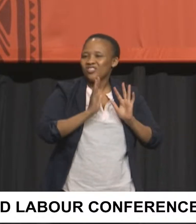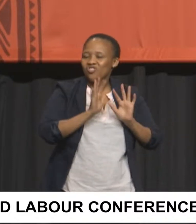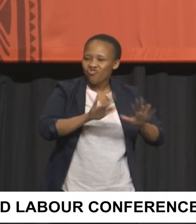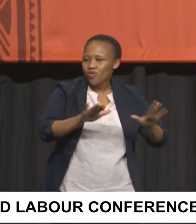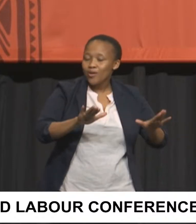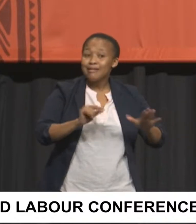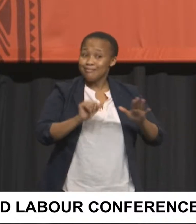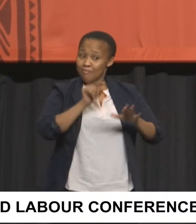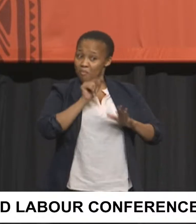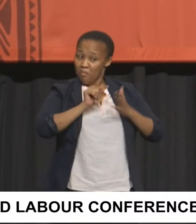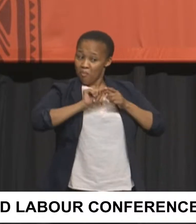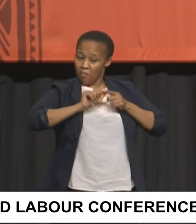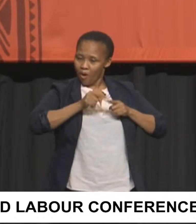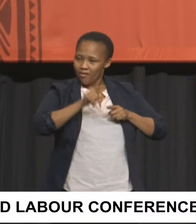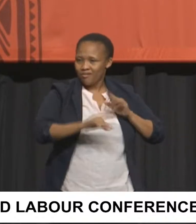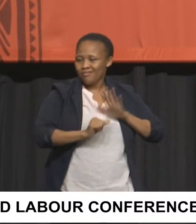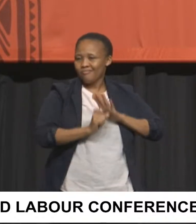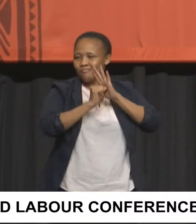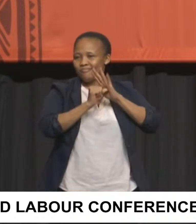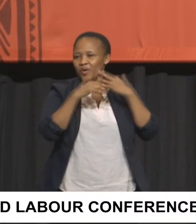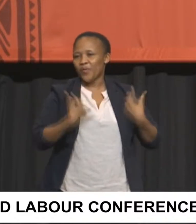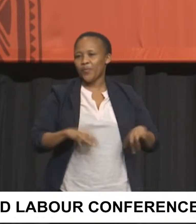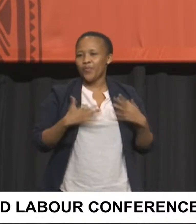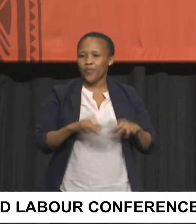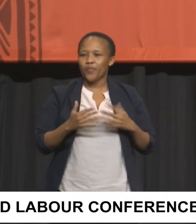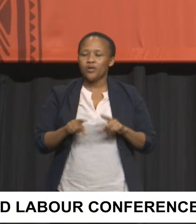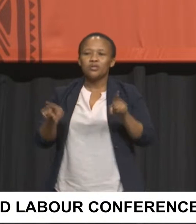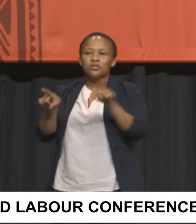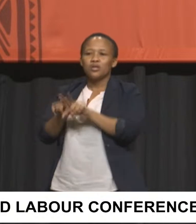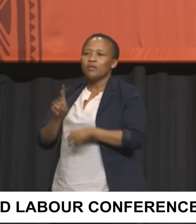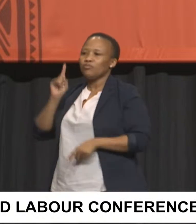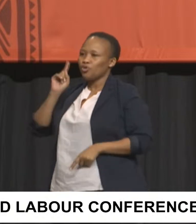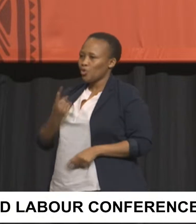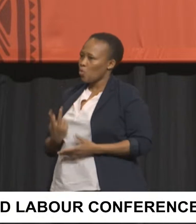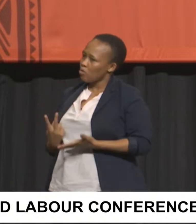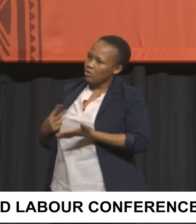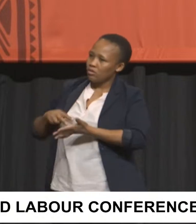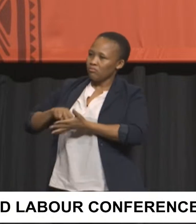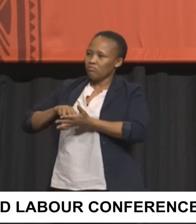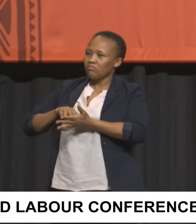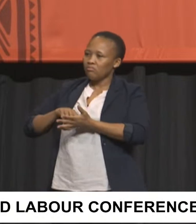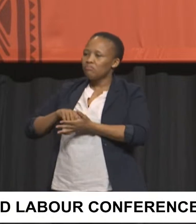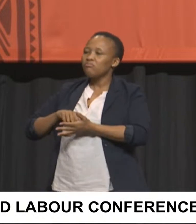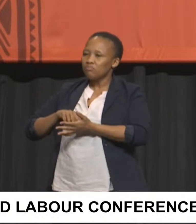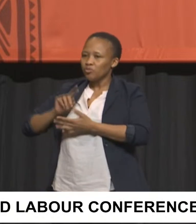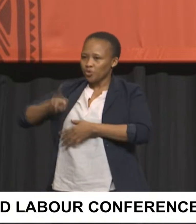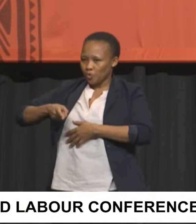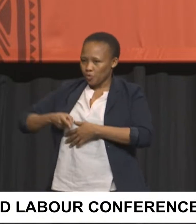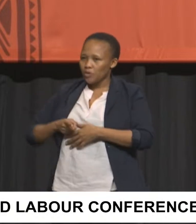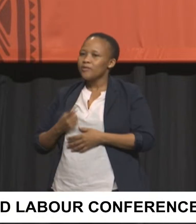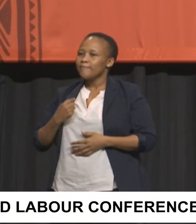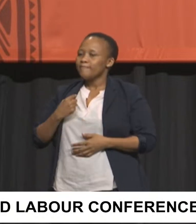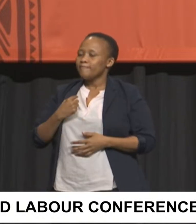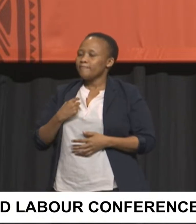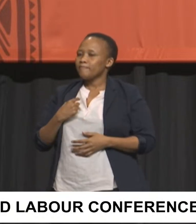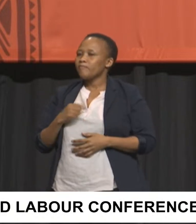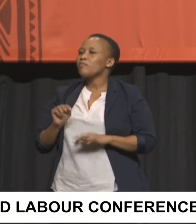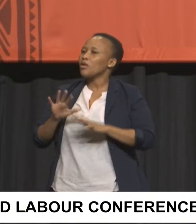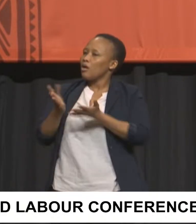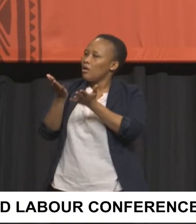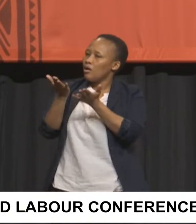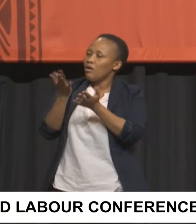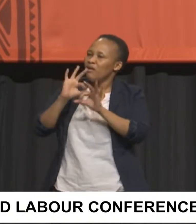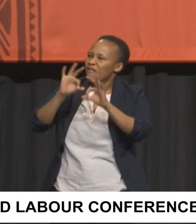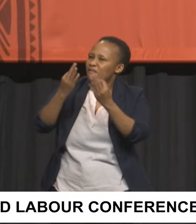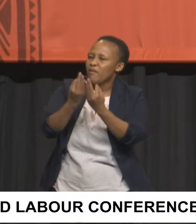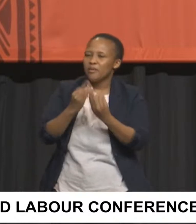point. We must also take a stand. We must all rather take a stand. This also calls for families,